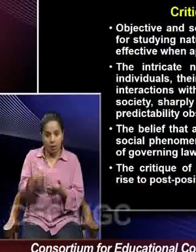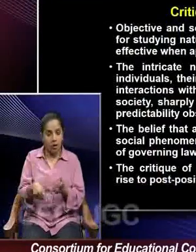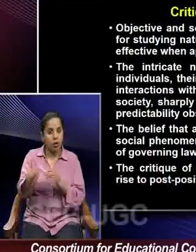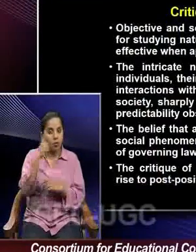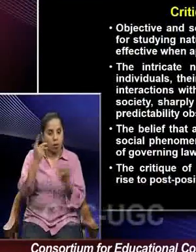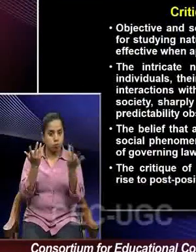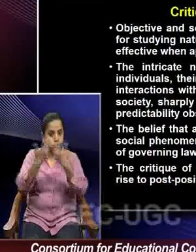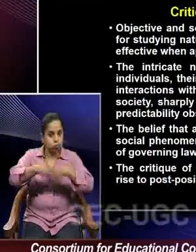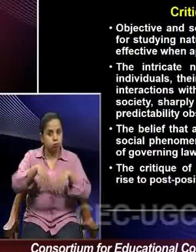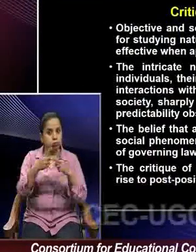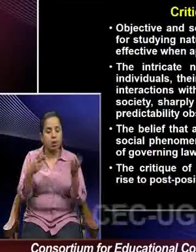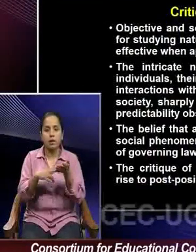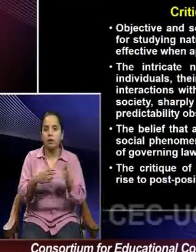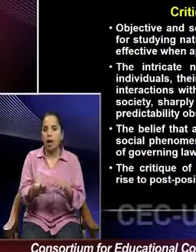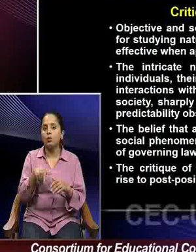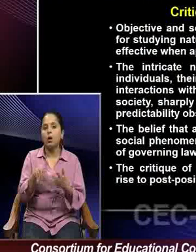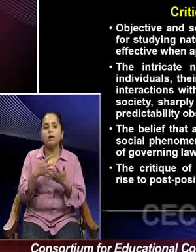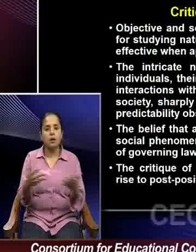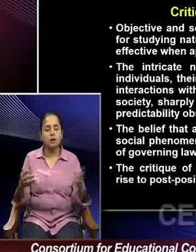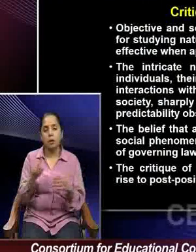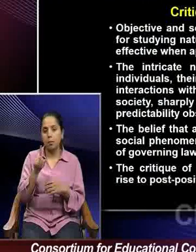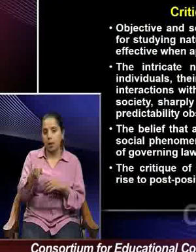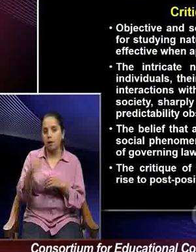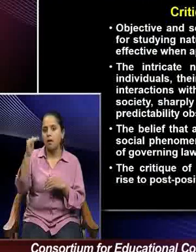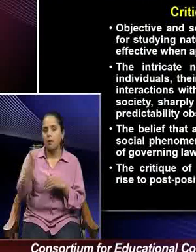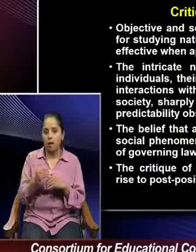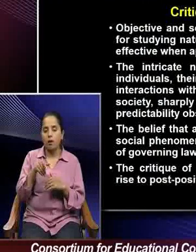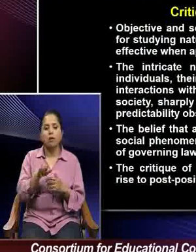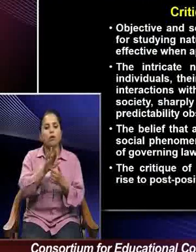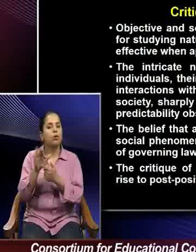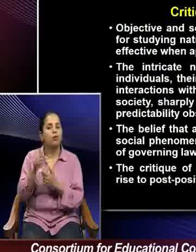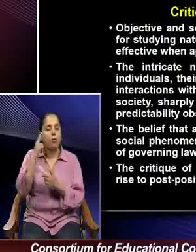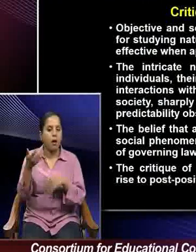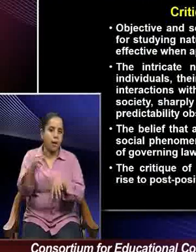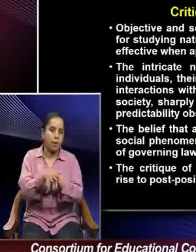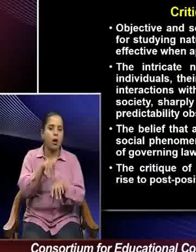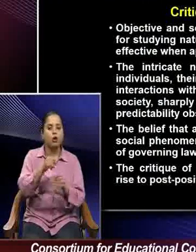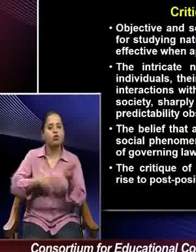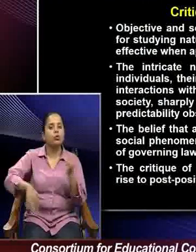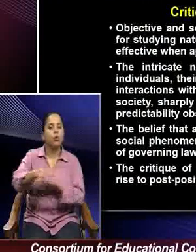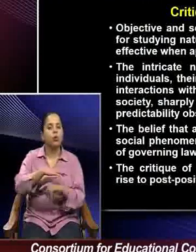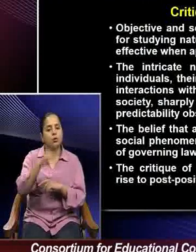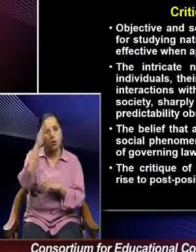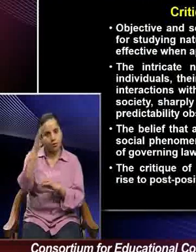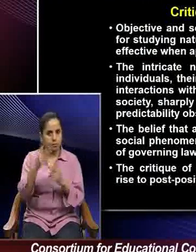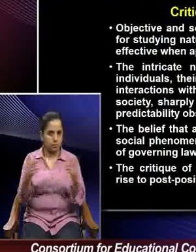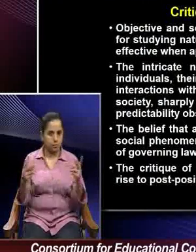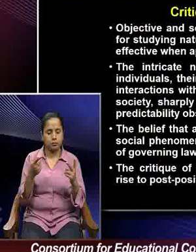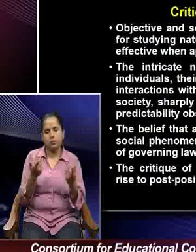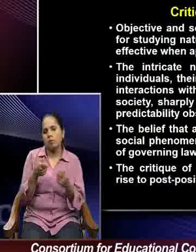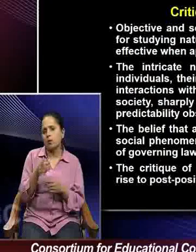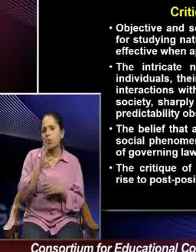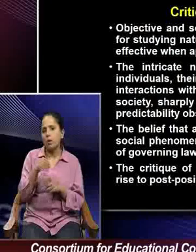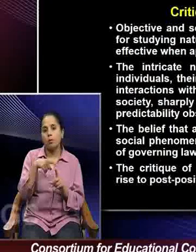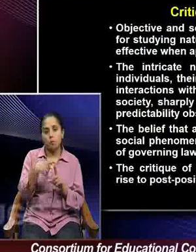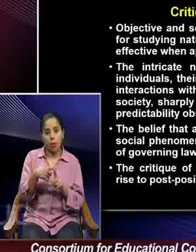for studying natural objects, but they are less effective when applied to social phenomena. So, basically,